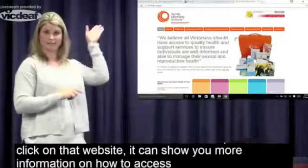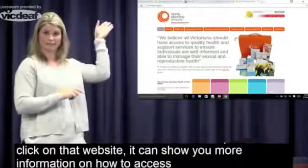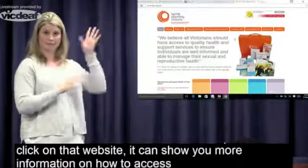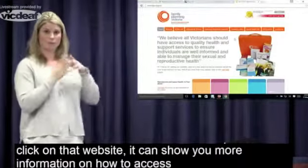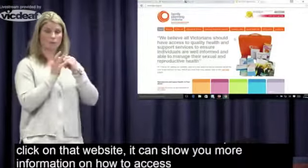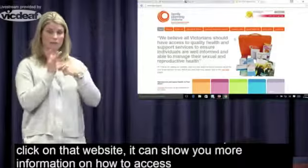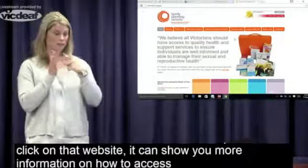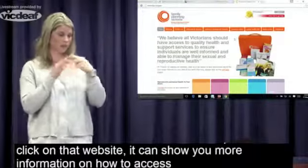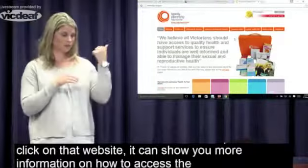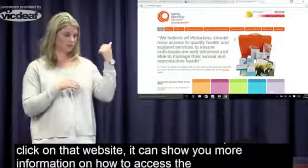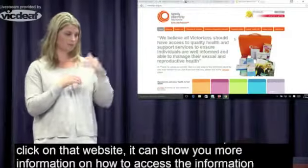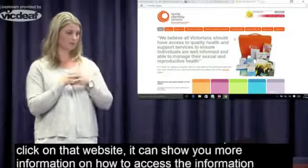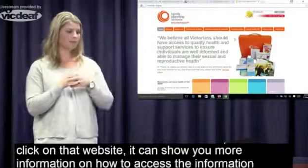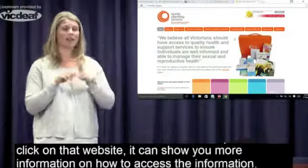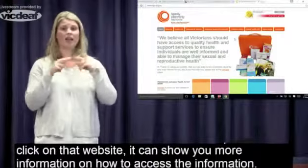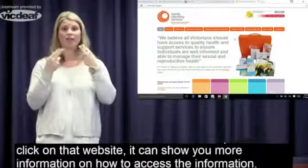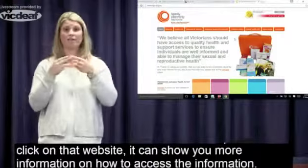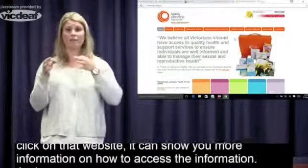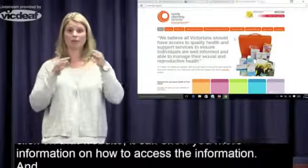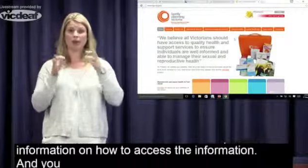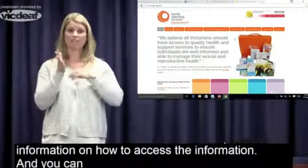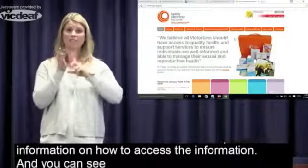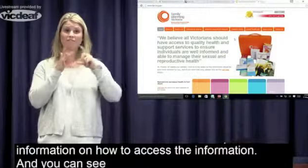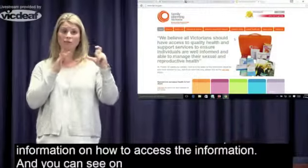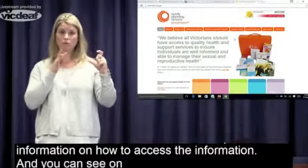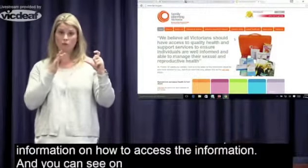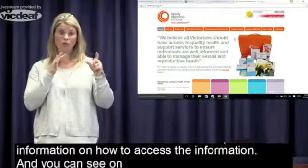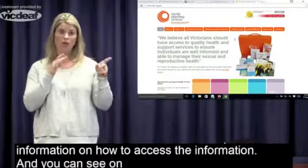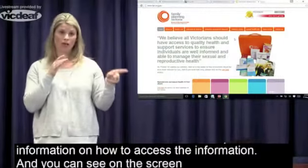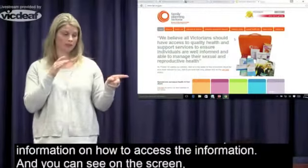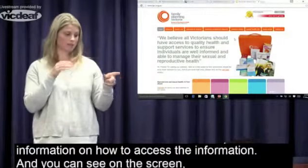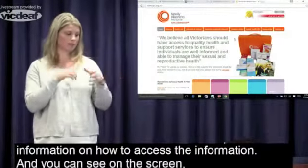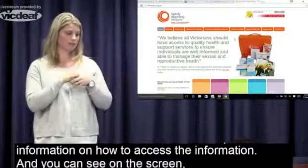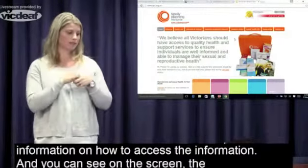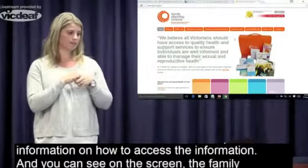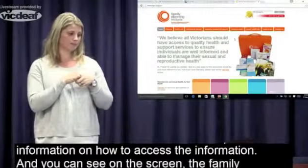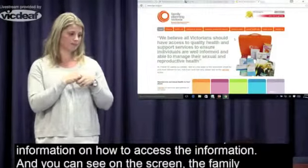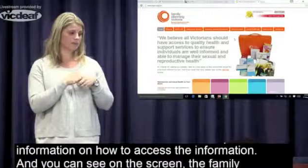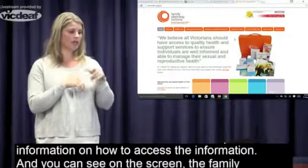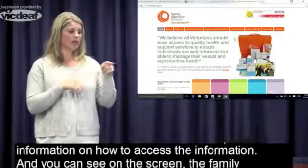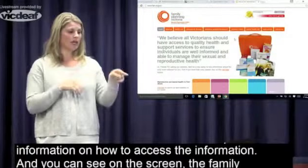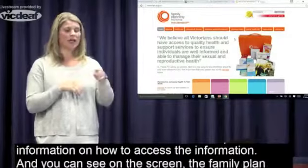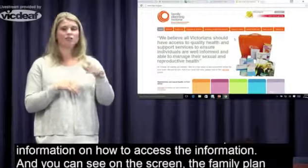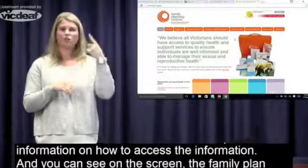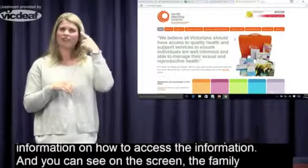As you can see up on the screen, that's the Family Planning Victoria website.